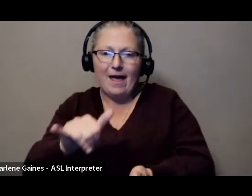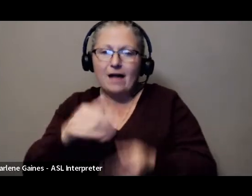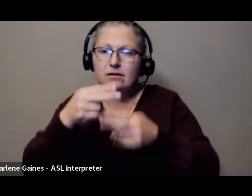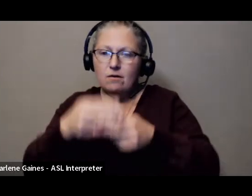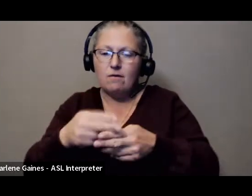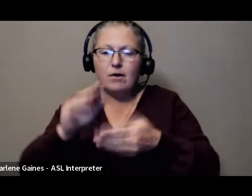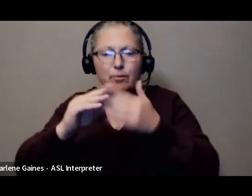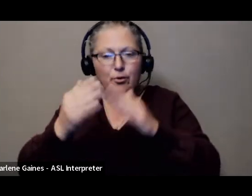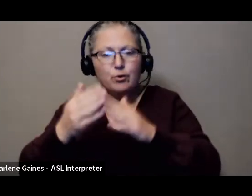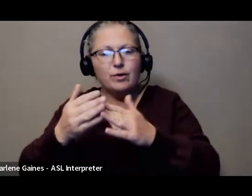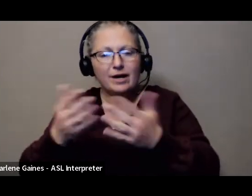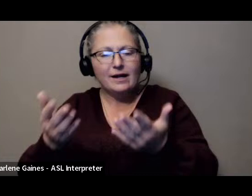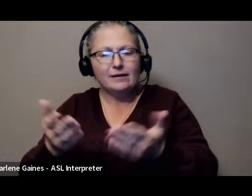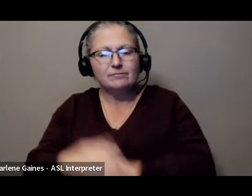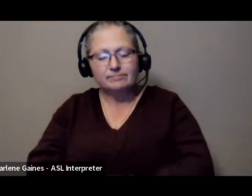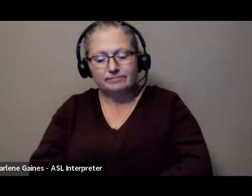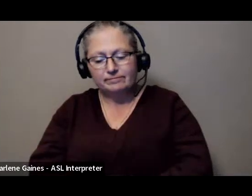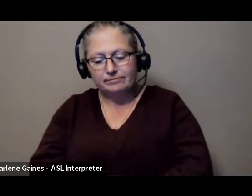community.